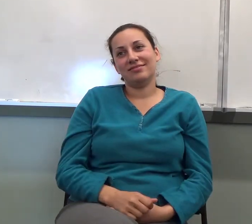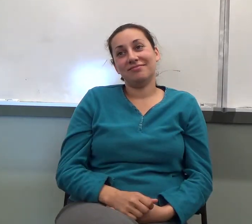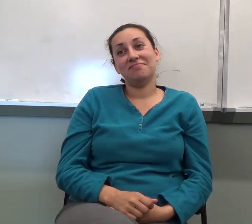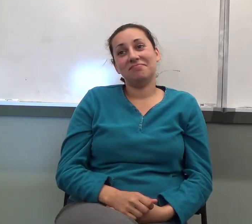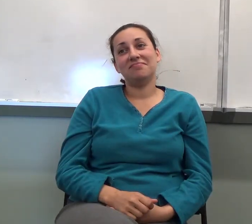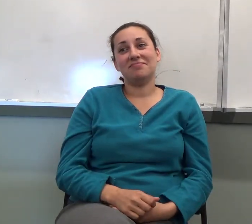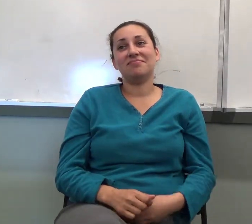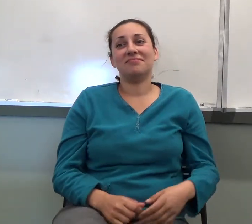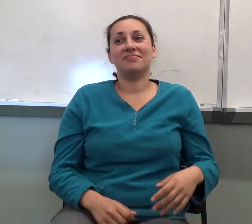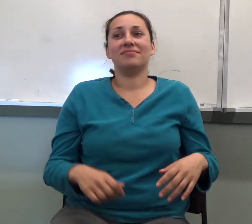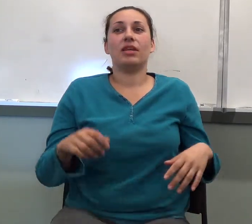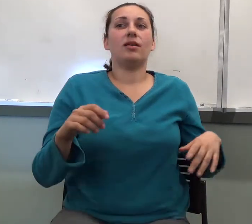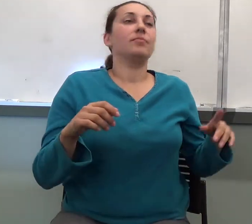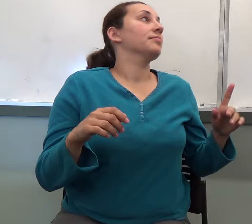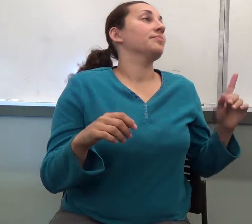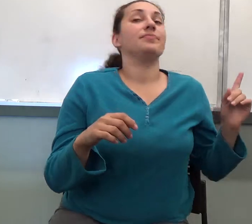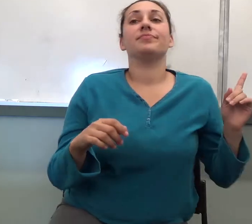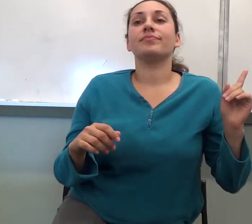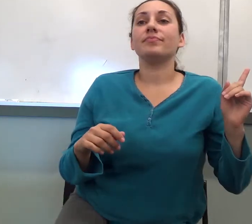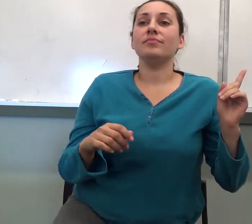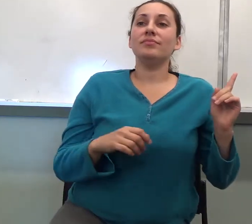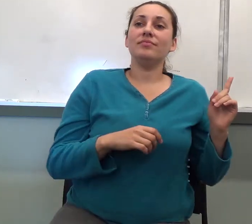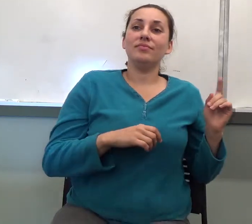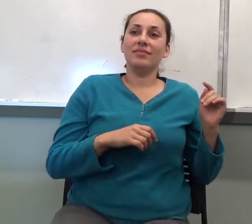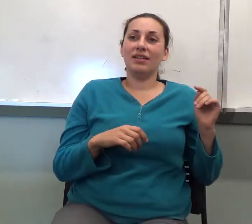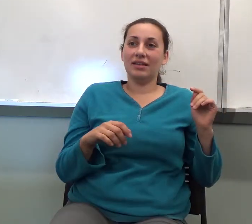Okay, cough syrup comes in a bottle that contains 4 fluid ounces.